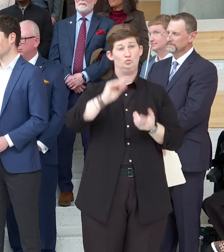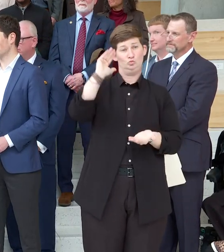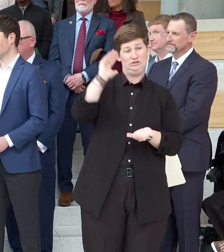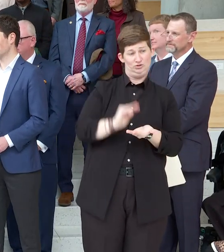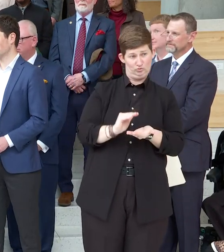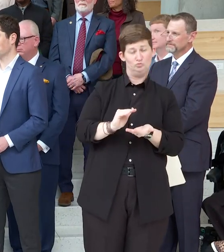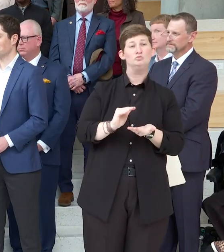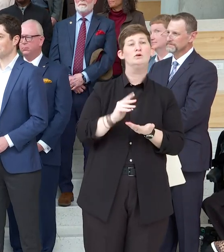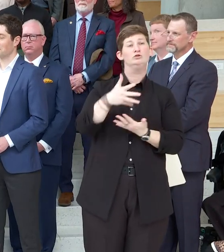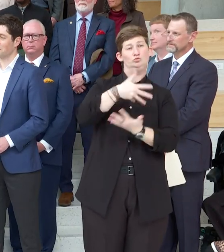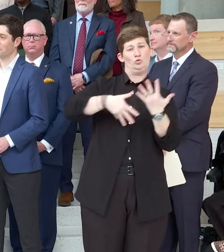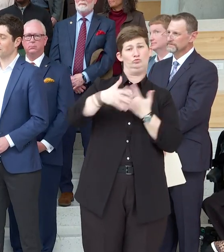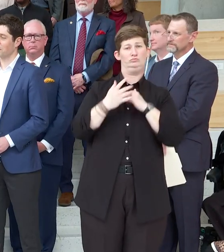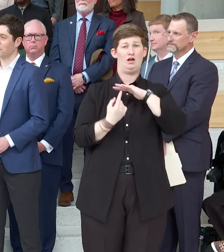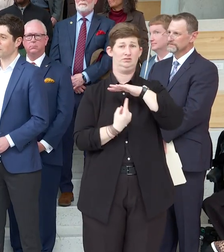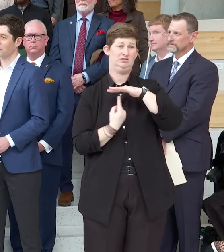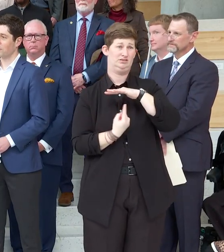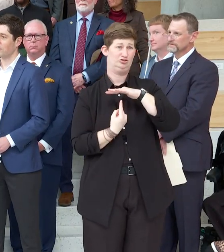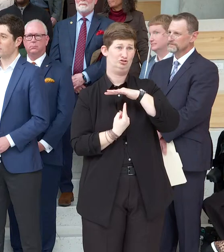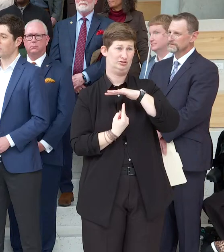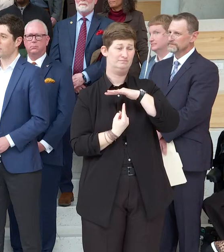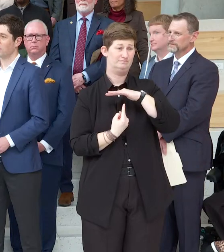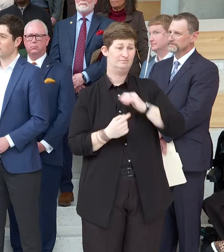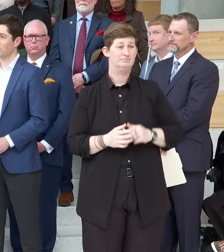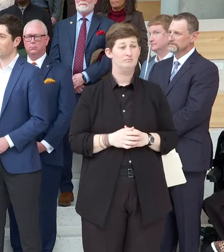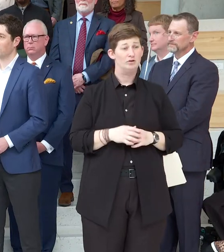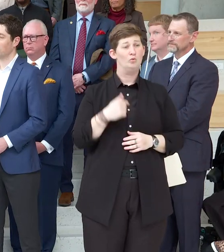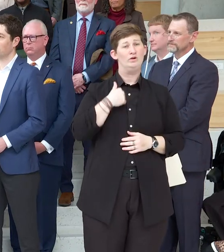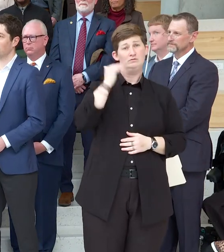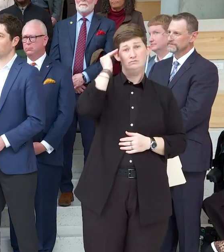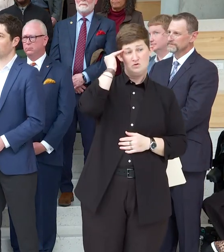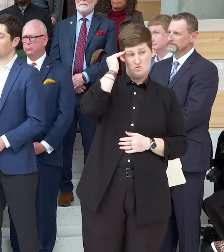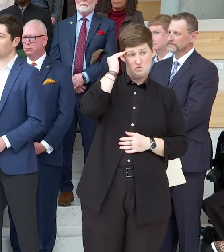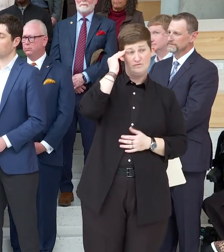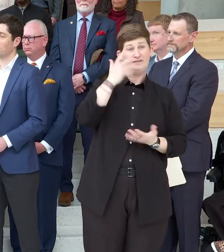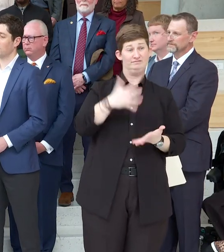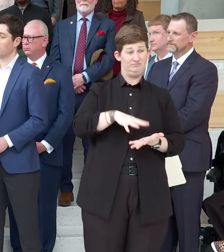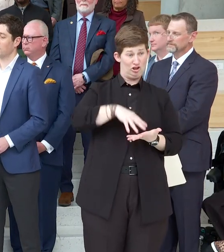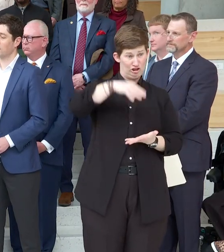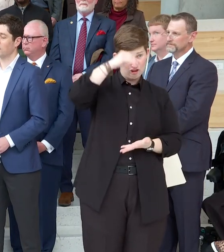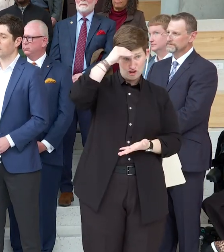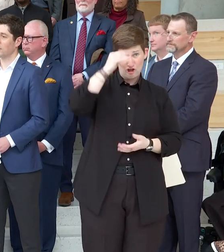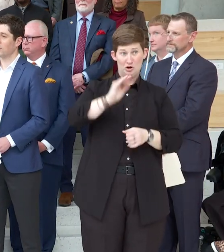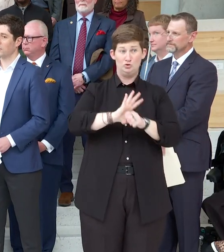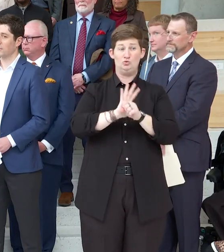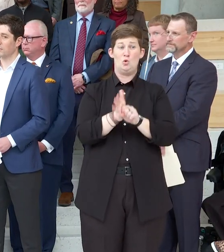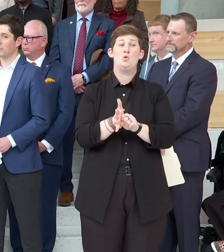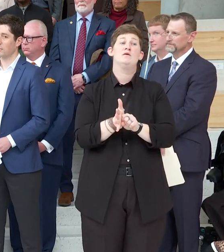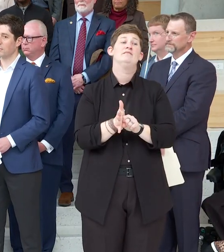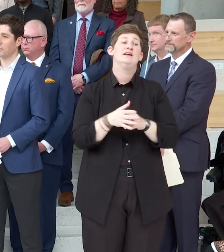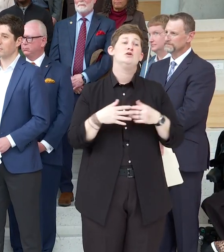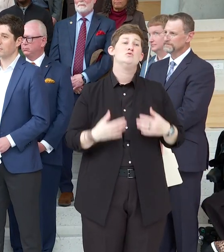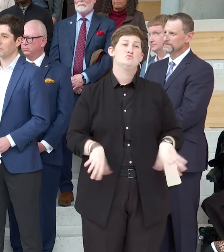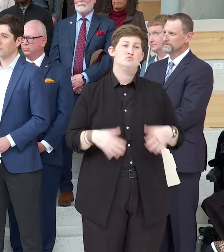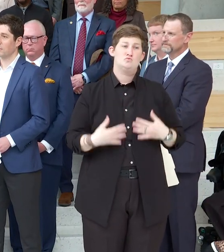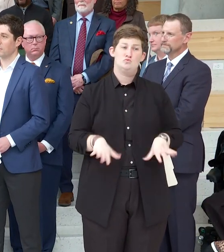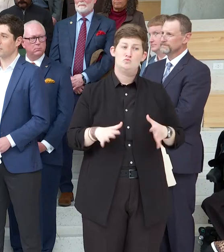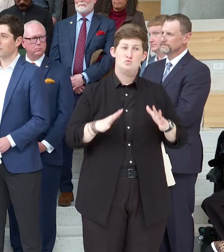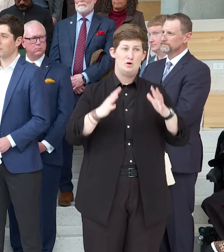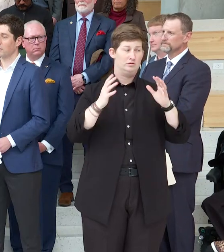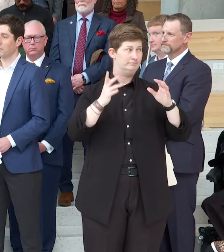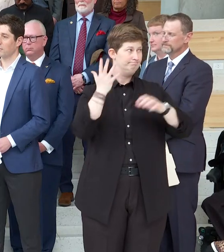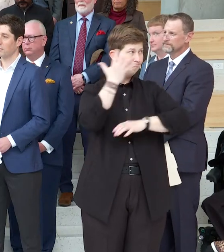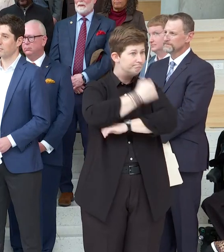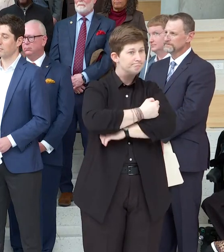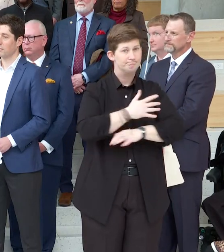there's anything that we've learned from the height of COVID restrictions is that social isolation can